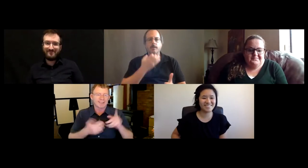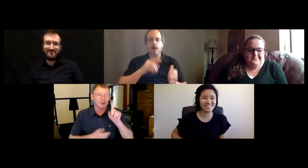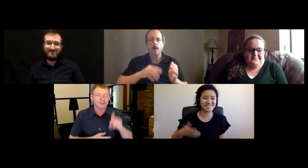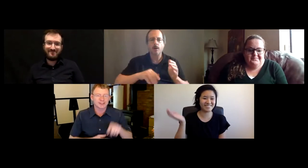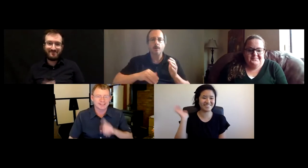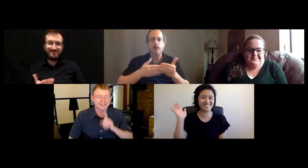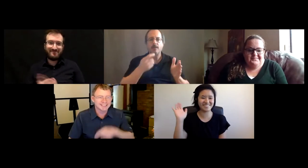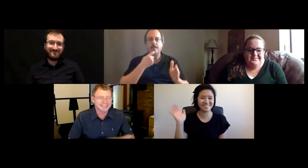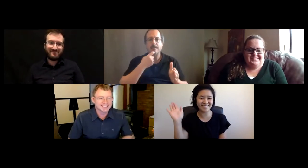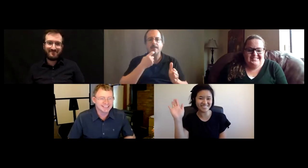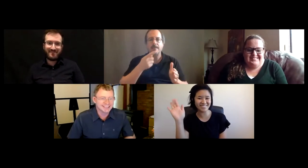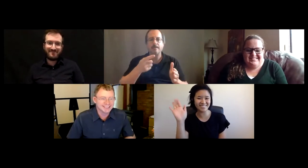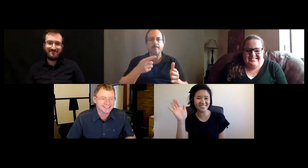Who wants to take this on first?